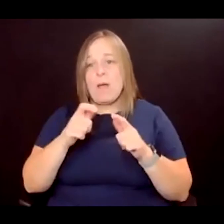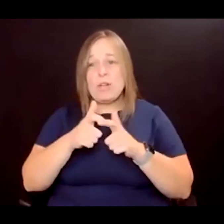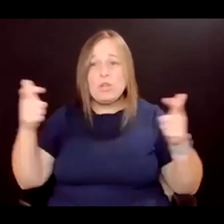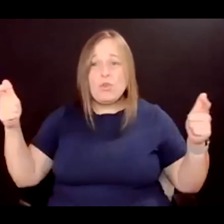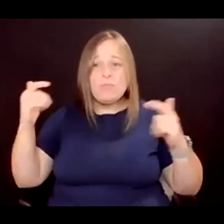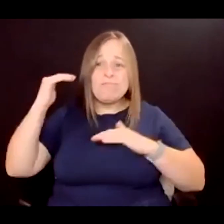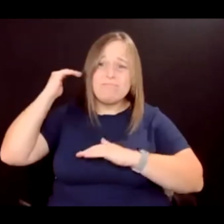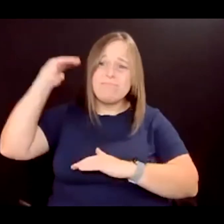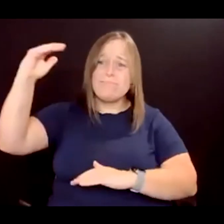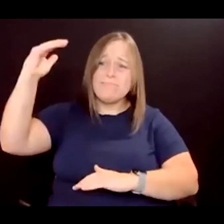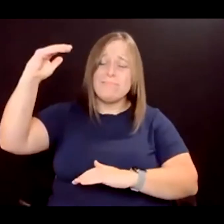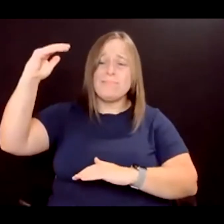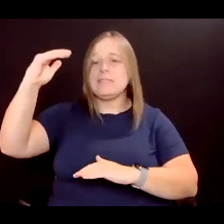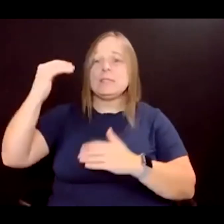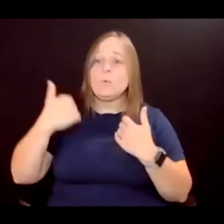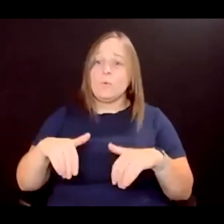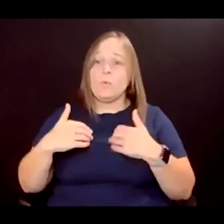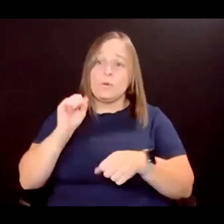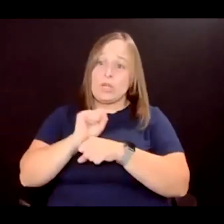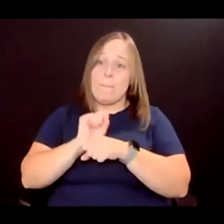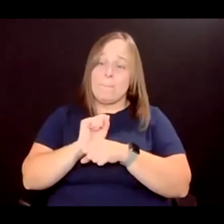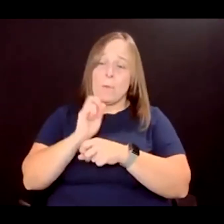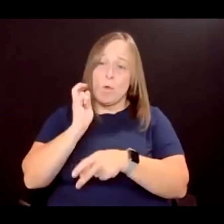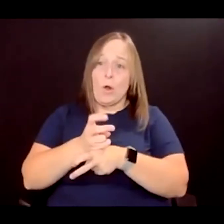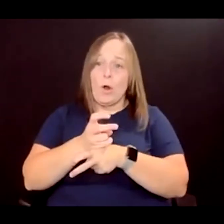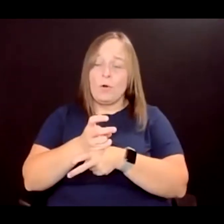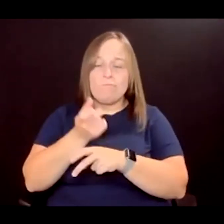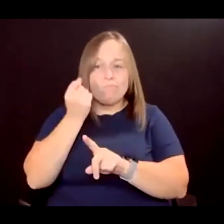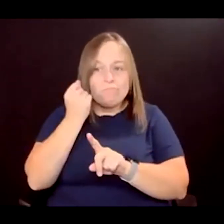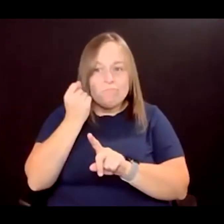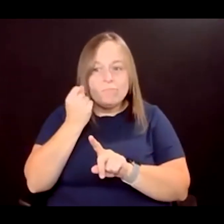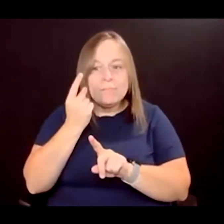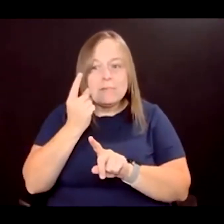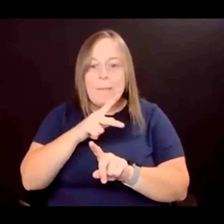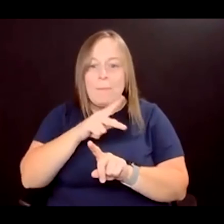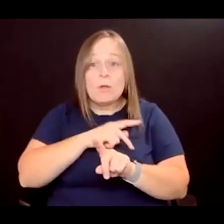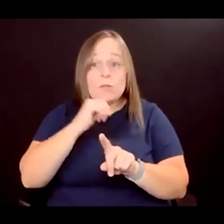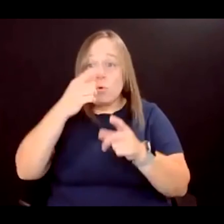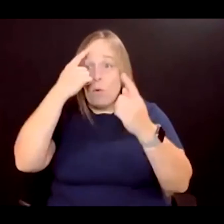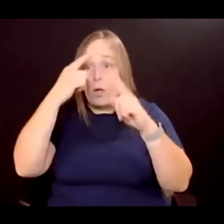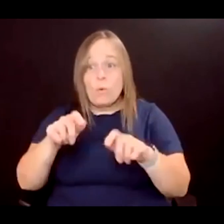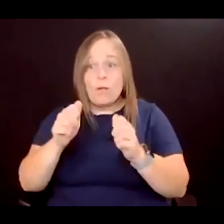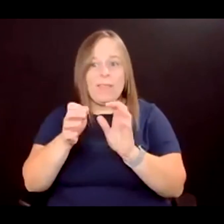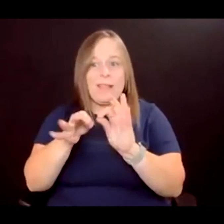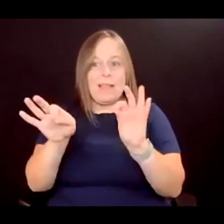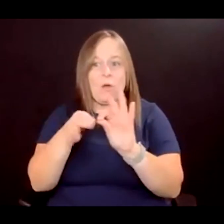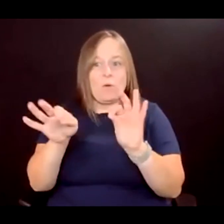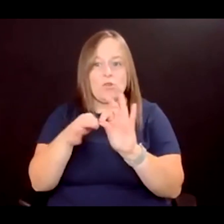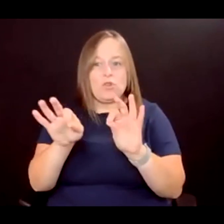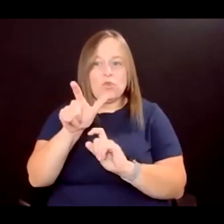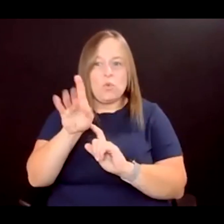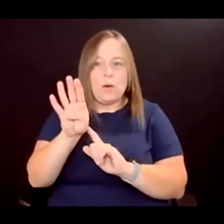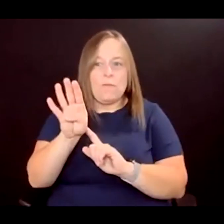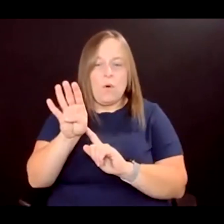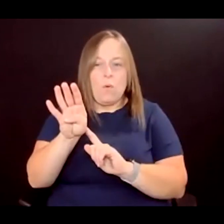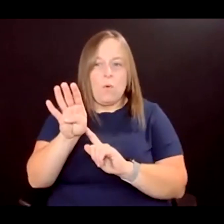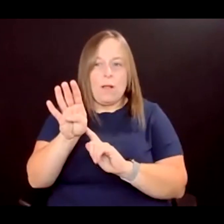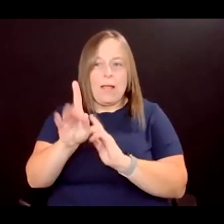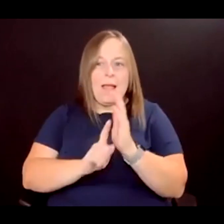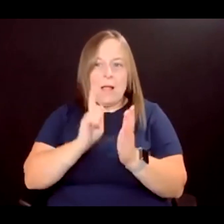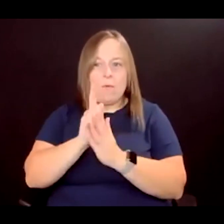children, have things available that are handicap accessible, because I do believe it benefits all of us,